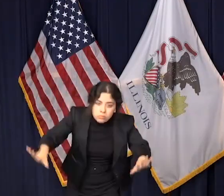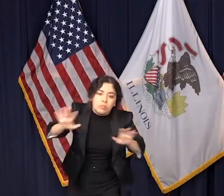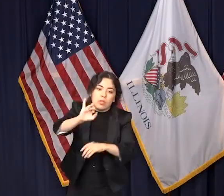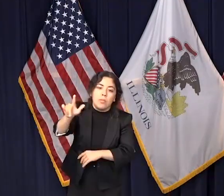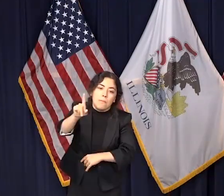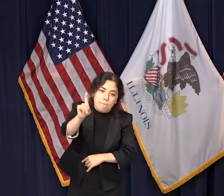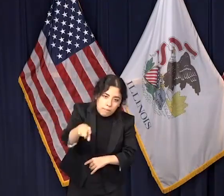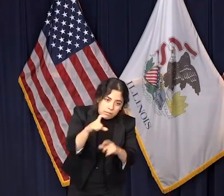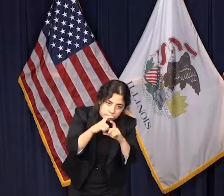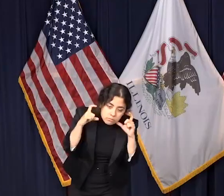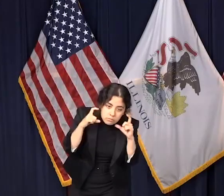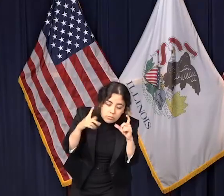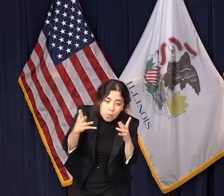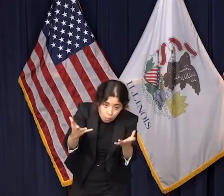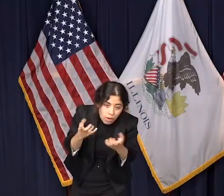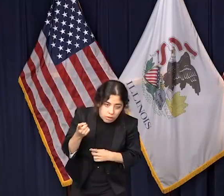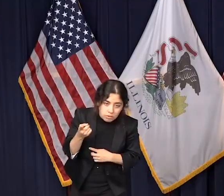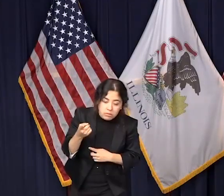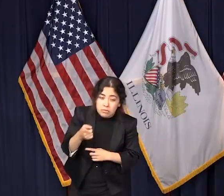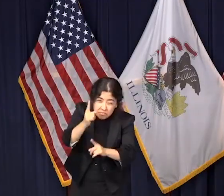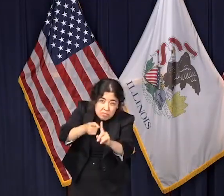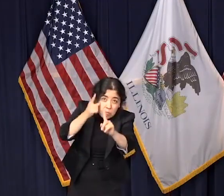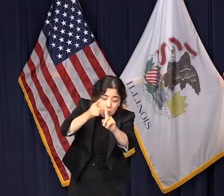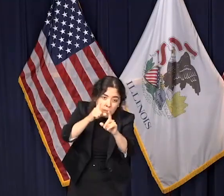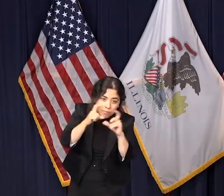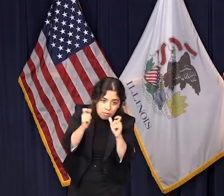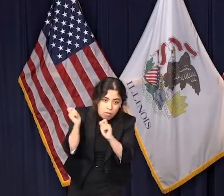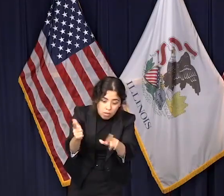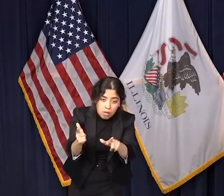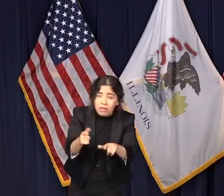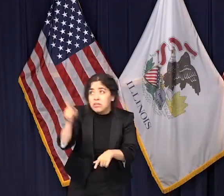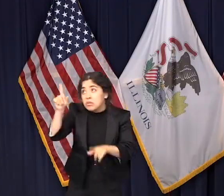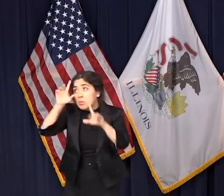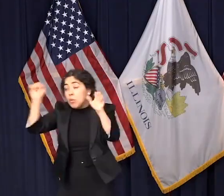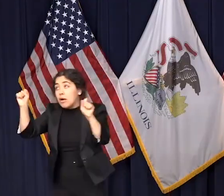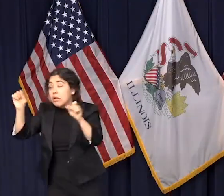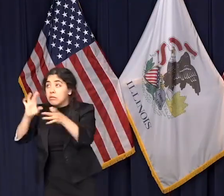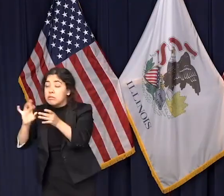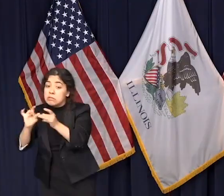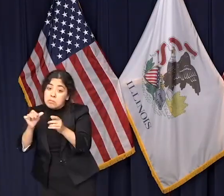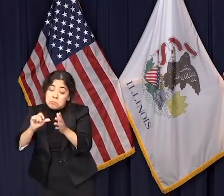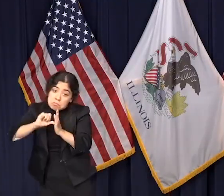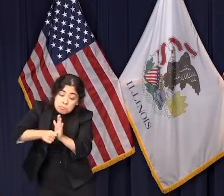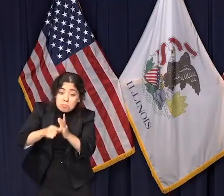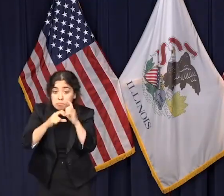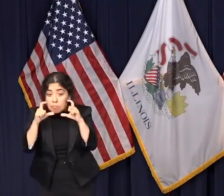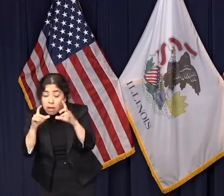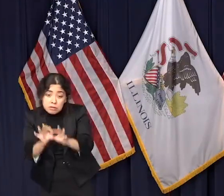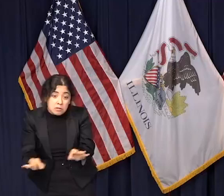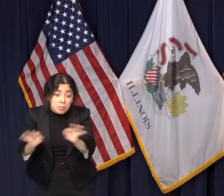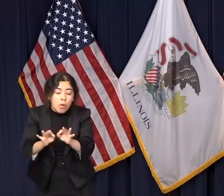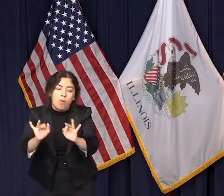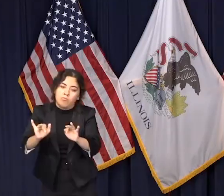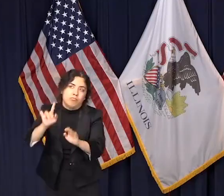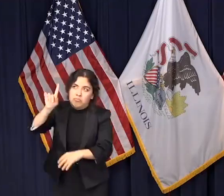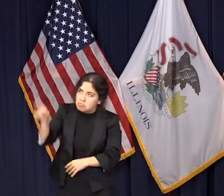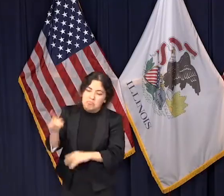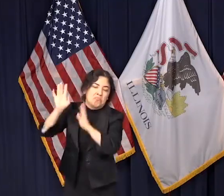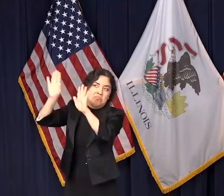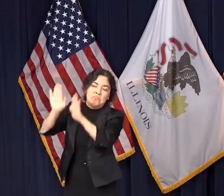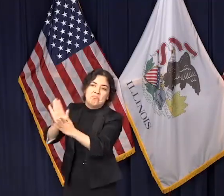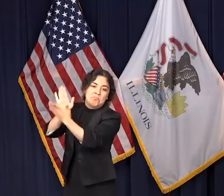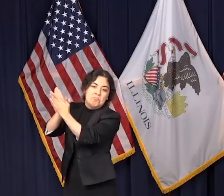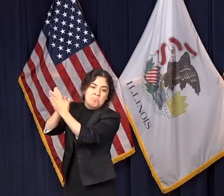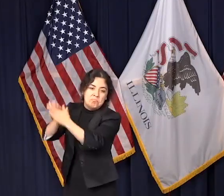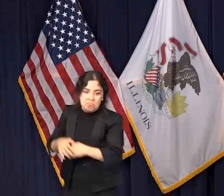wearing masks, which he seemed to yesterday, then I think that's can only be a good thing. Yeah, and I'm sorry, you had another piece of your question.